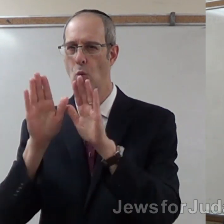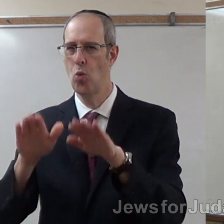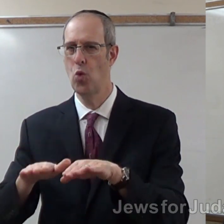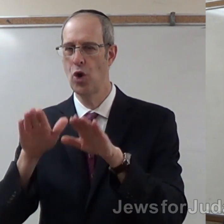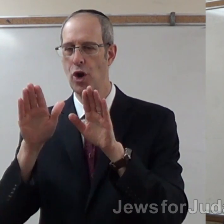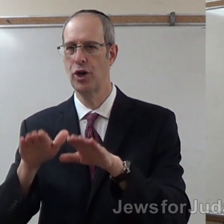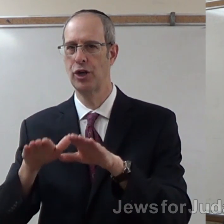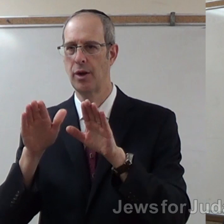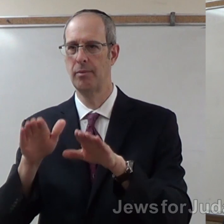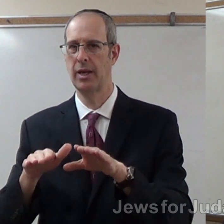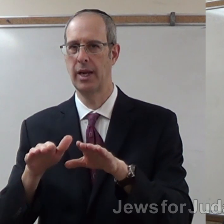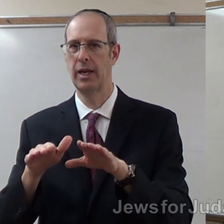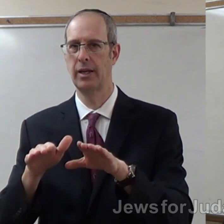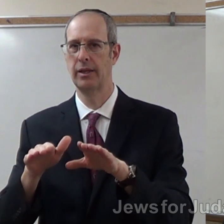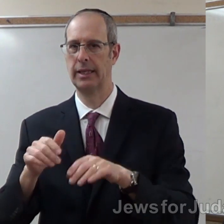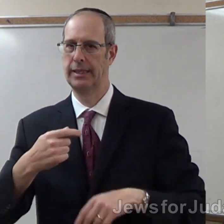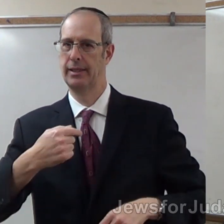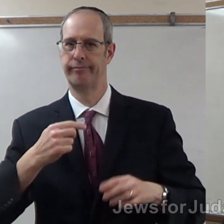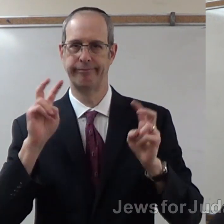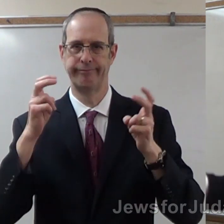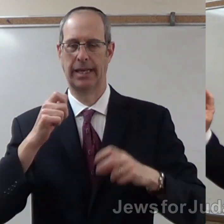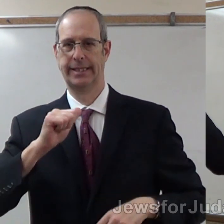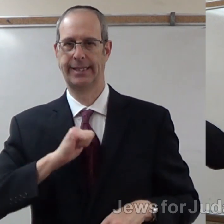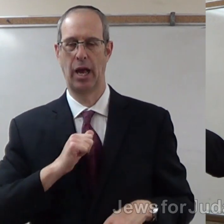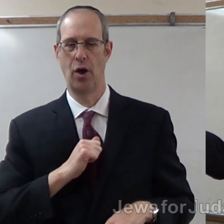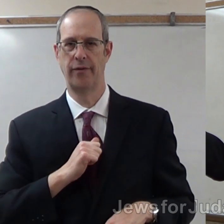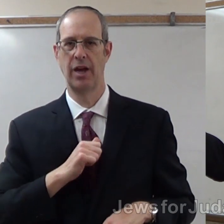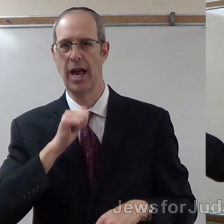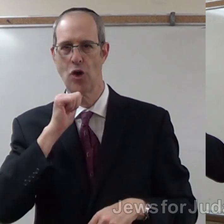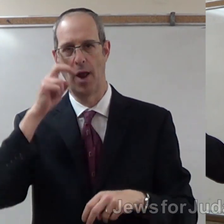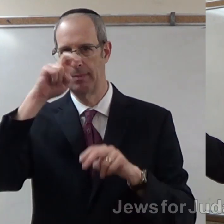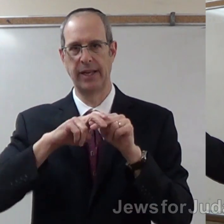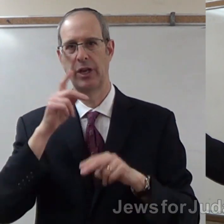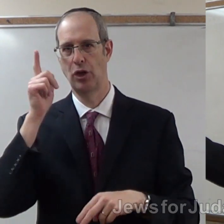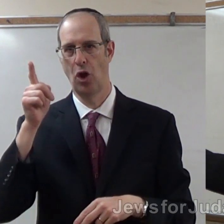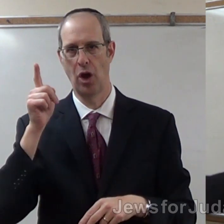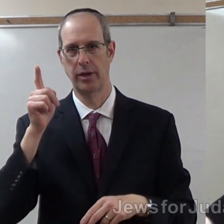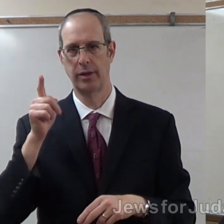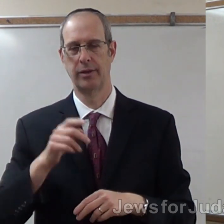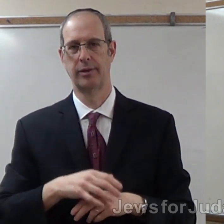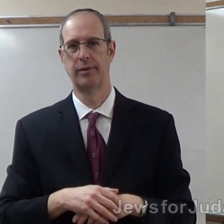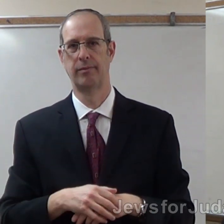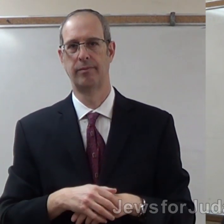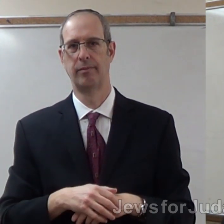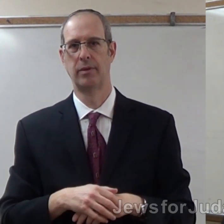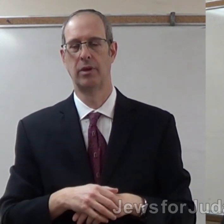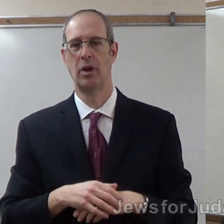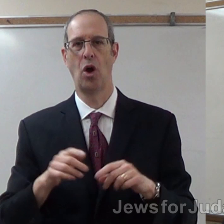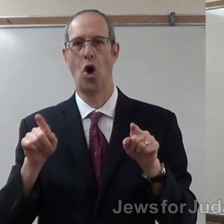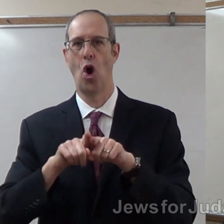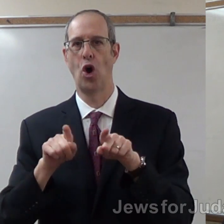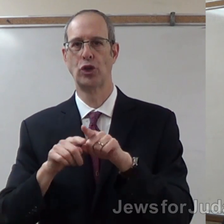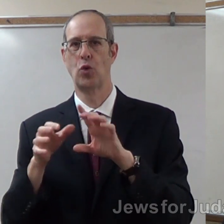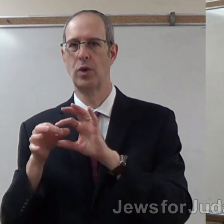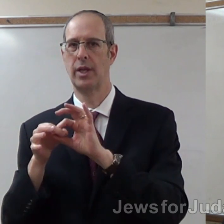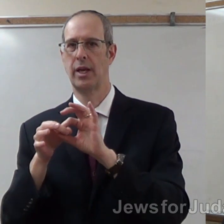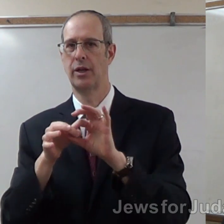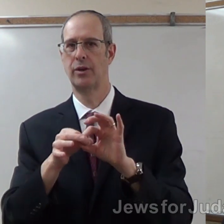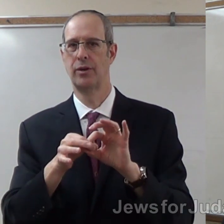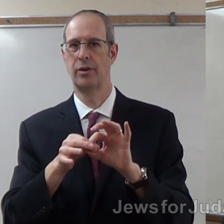worshiping the self and not really believing in God, it's also related